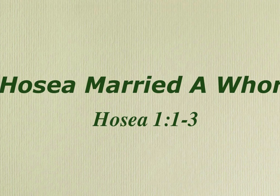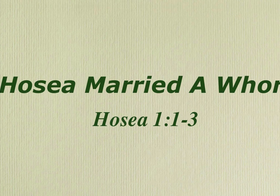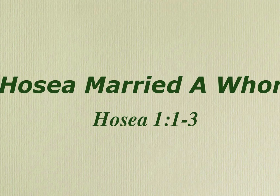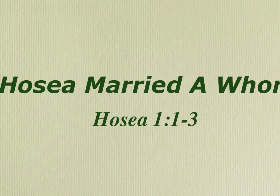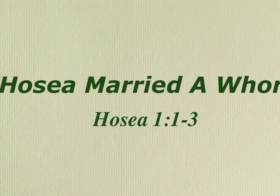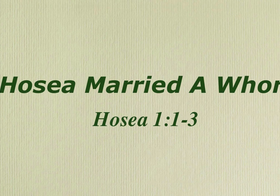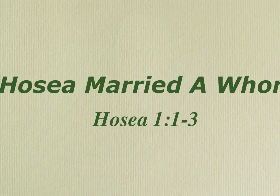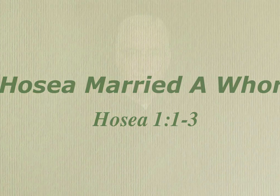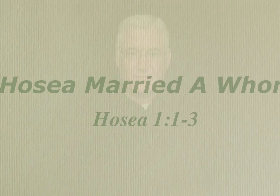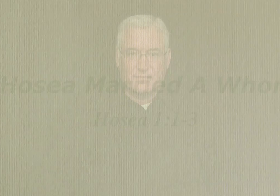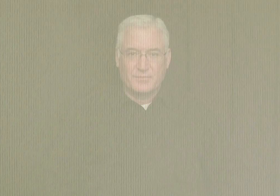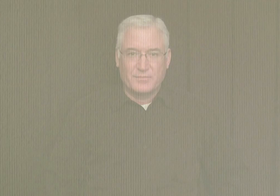Hosea married a whore.